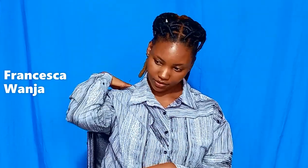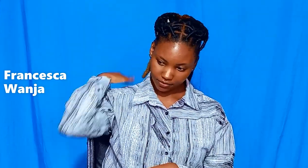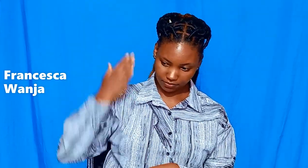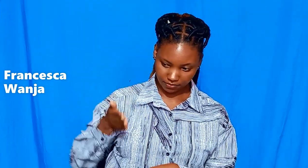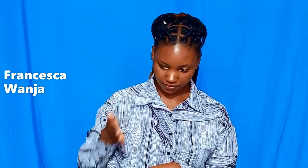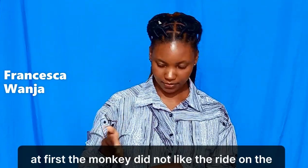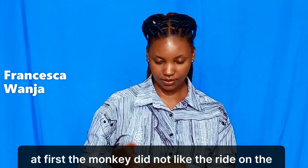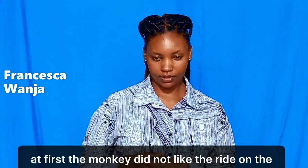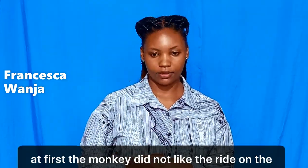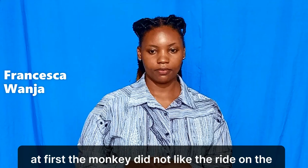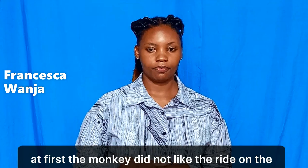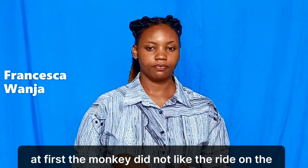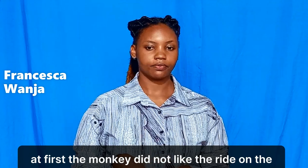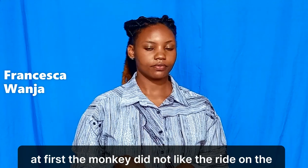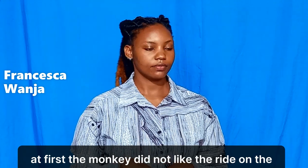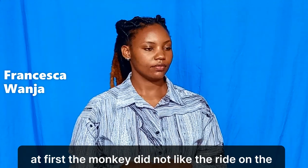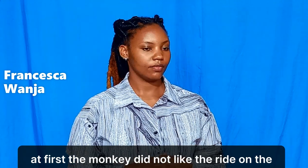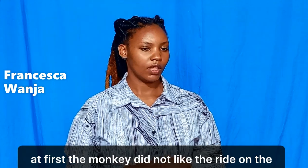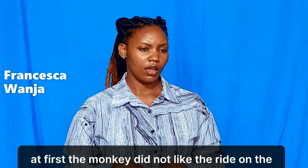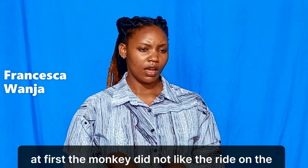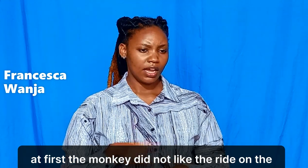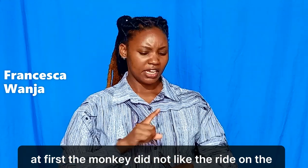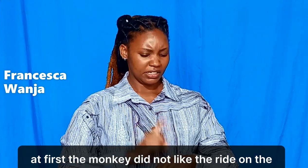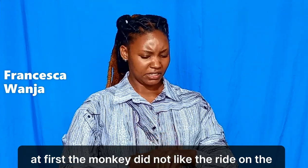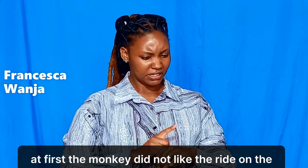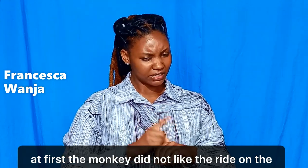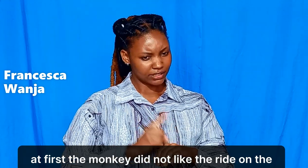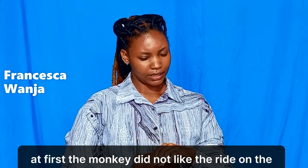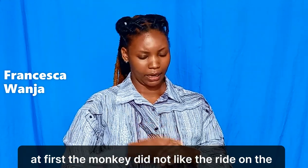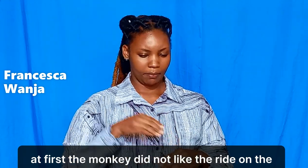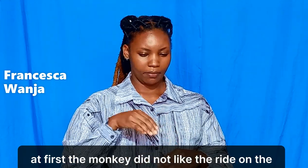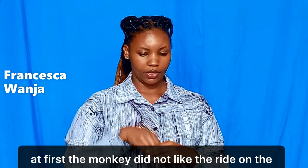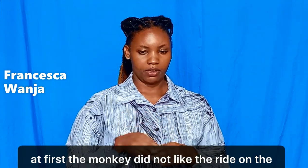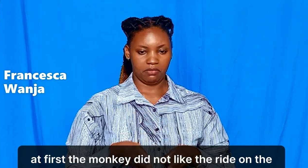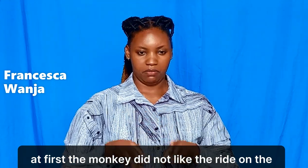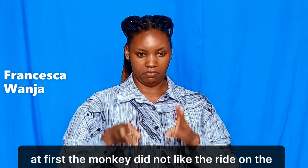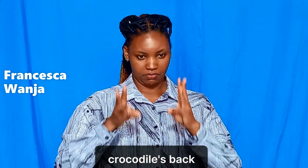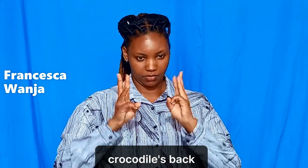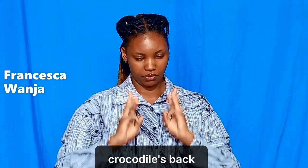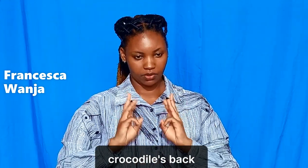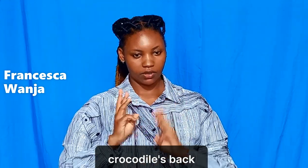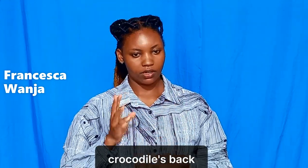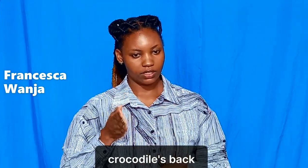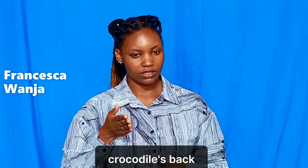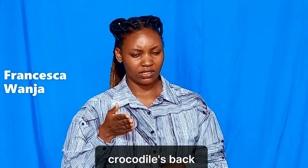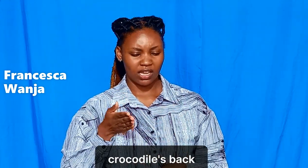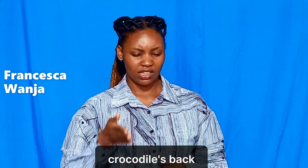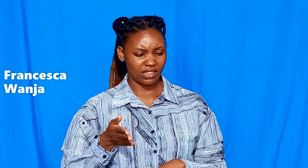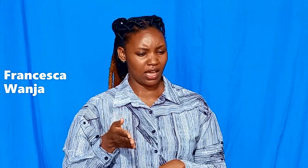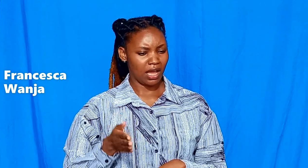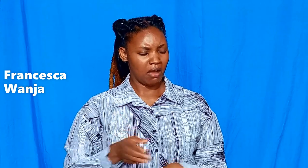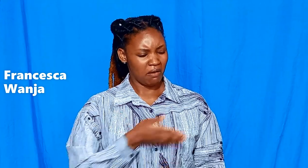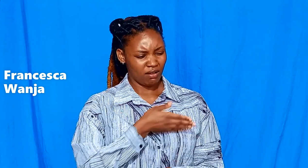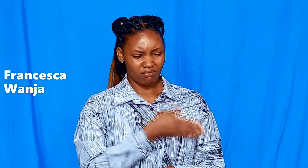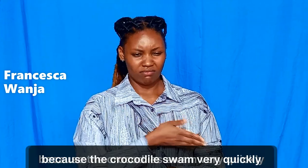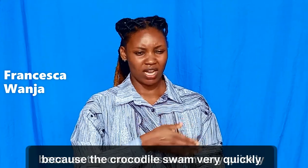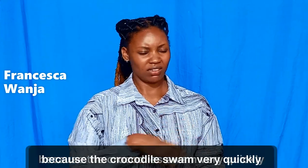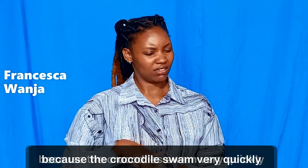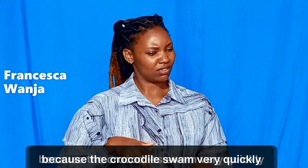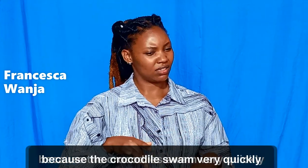At first, the monkey did not like the ride on the crocodile's back because the